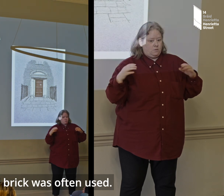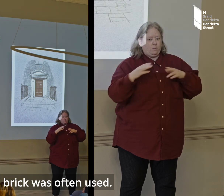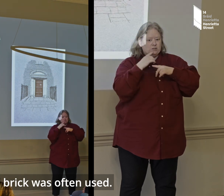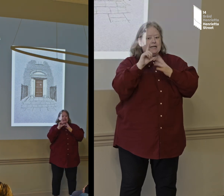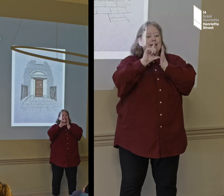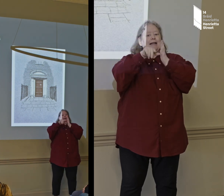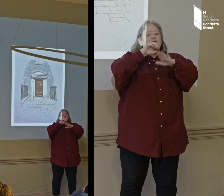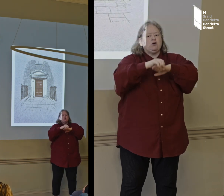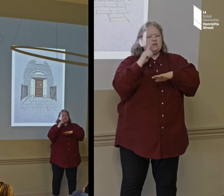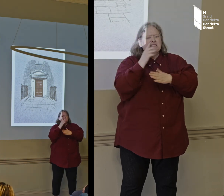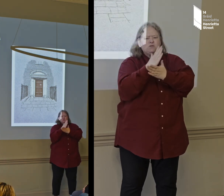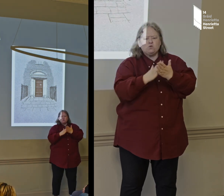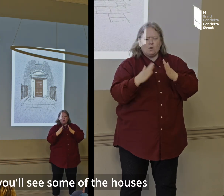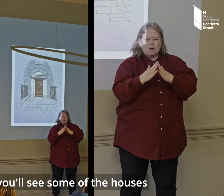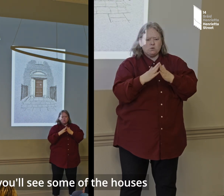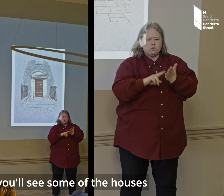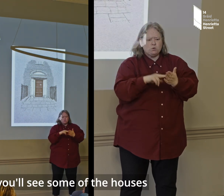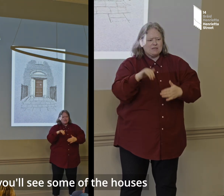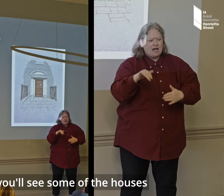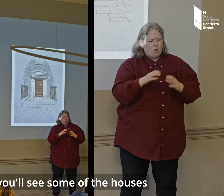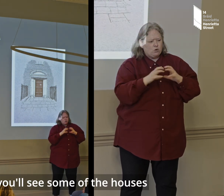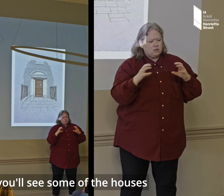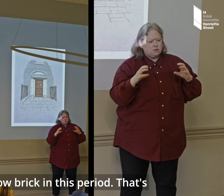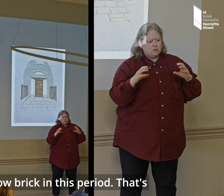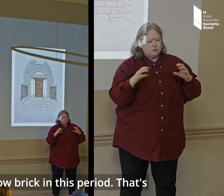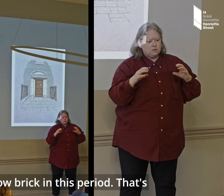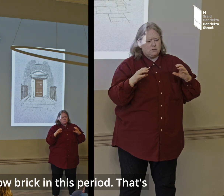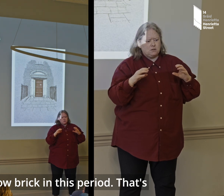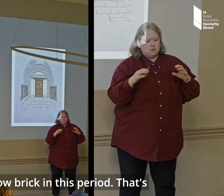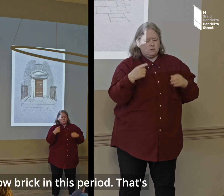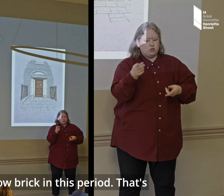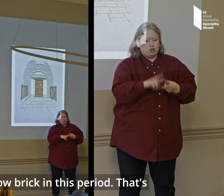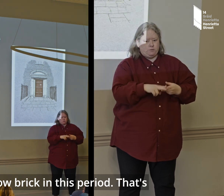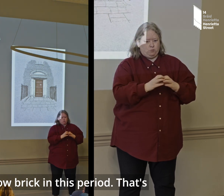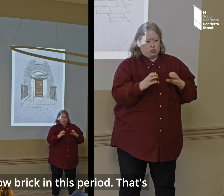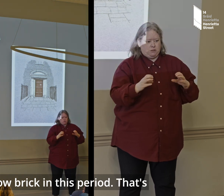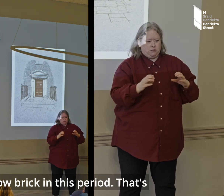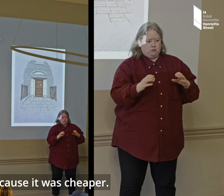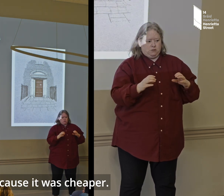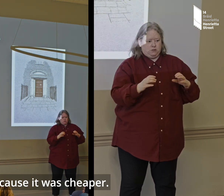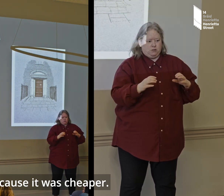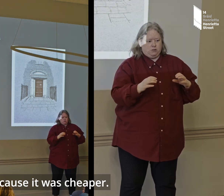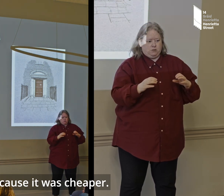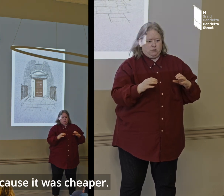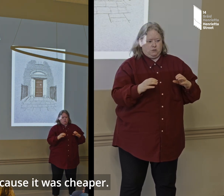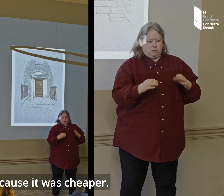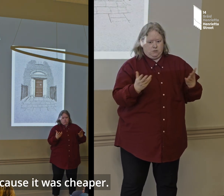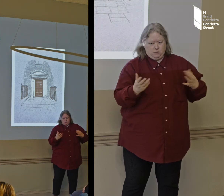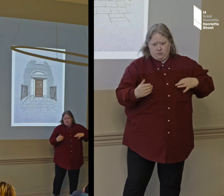was often used. Later on, you'll see some of the houses using yellow brick in this period. That's because it was